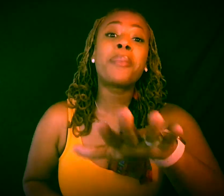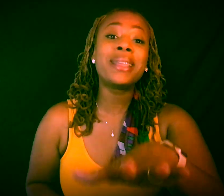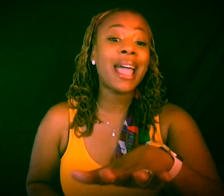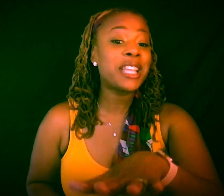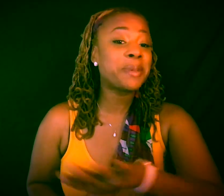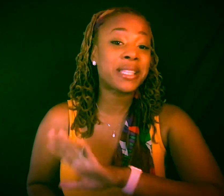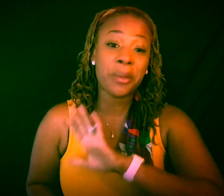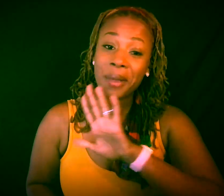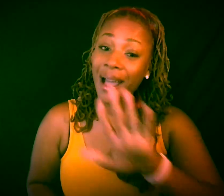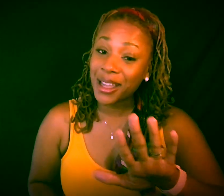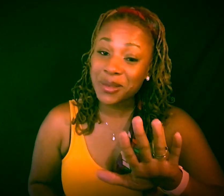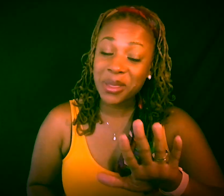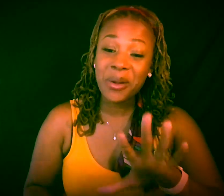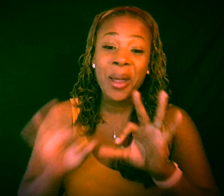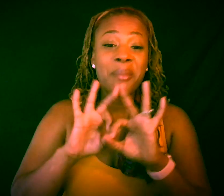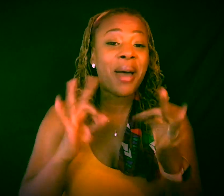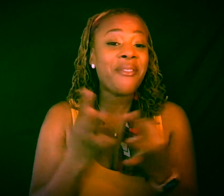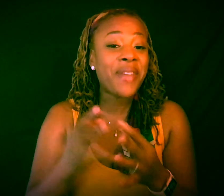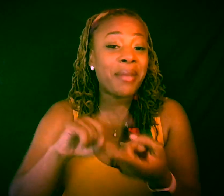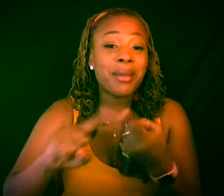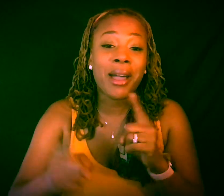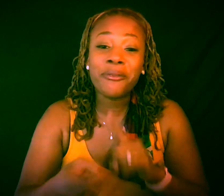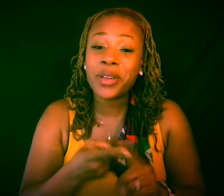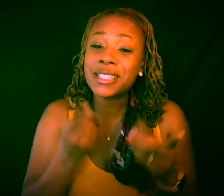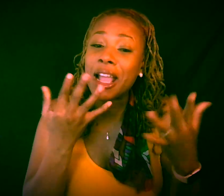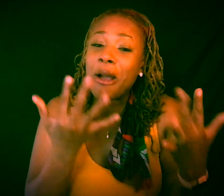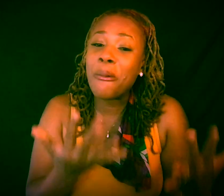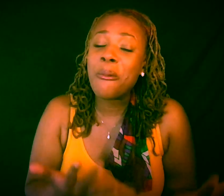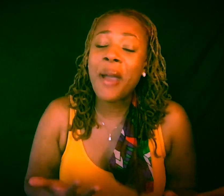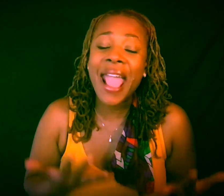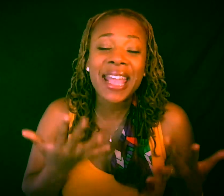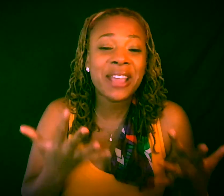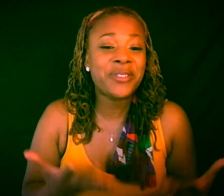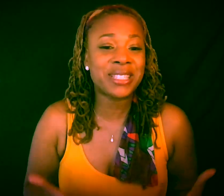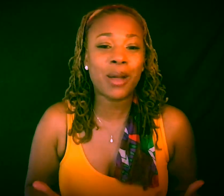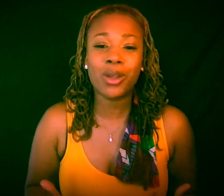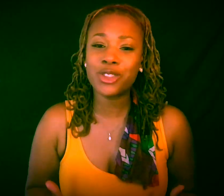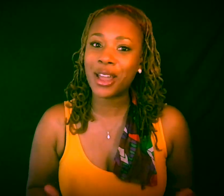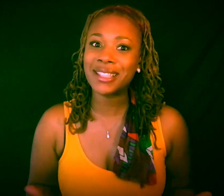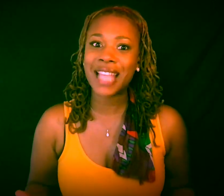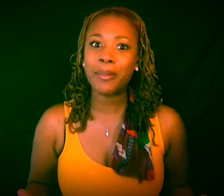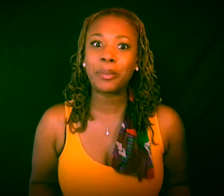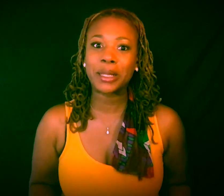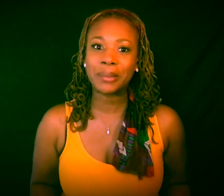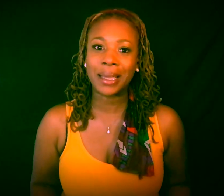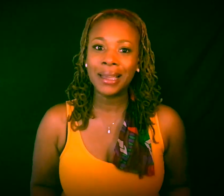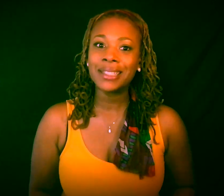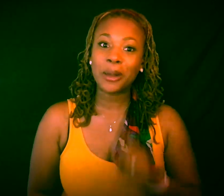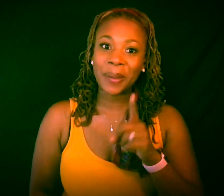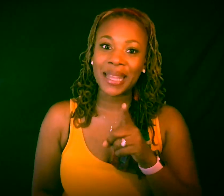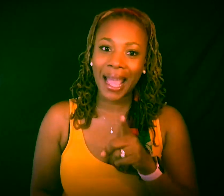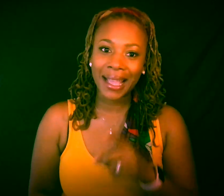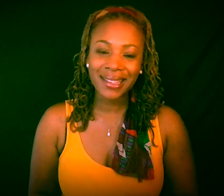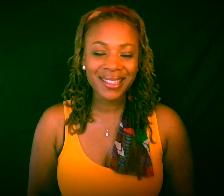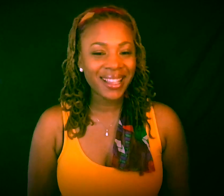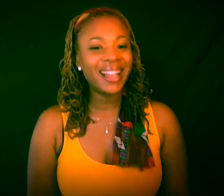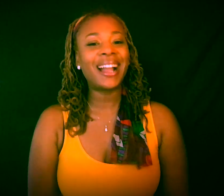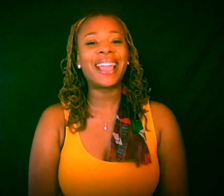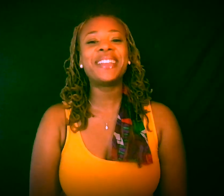nice, because I'm going to be honest with you. My family and my friends, they are waiting for someone to try to cyberbully me. So be nice. All